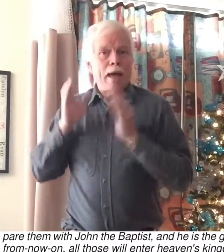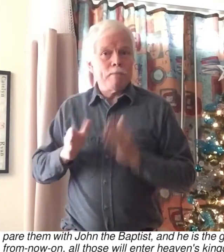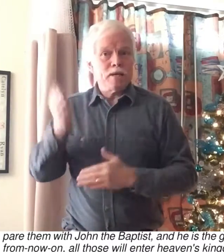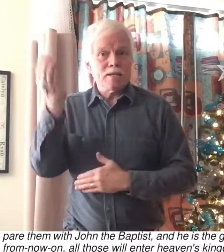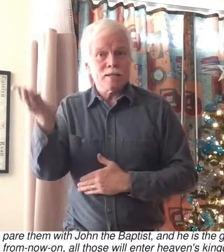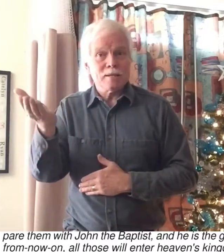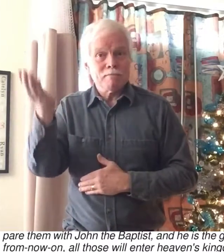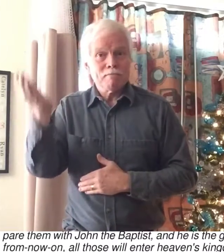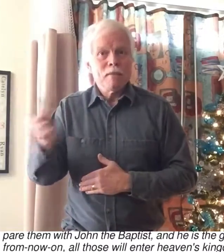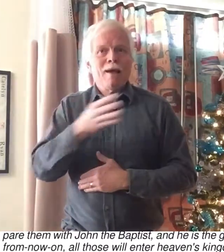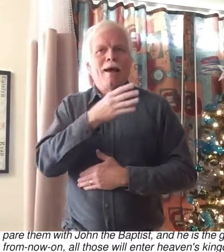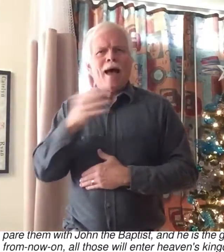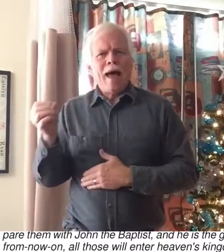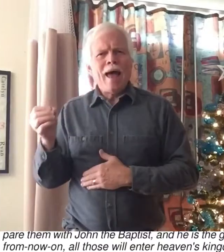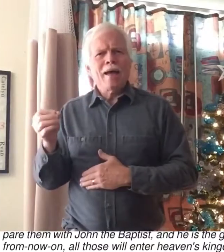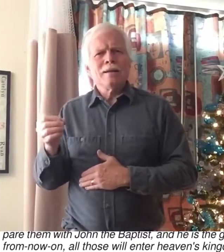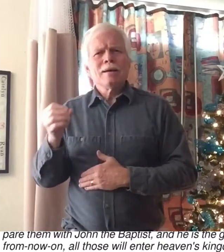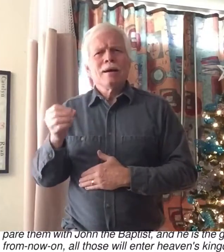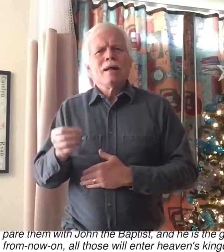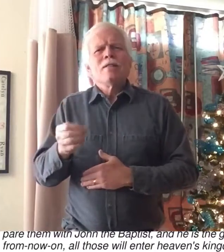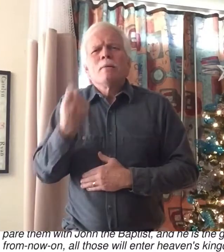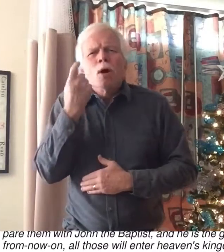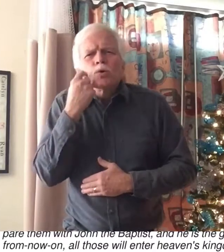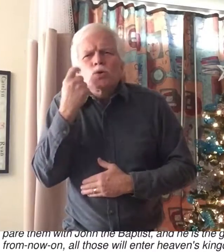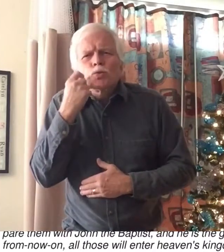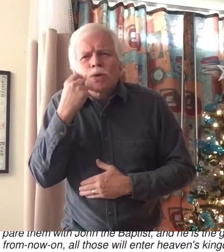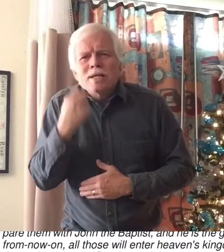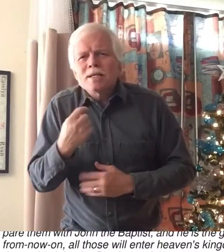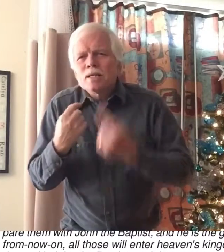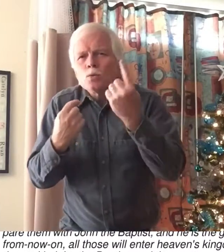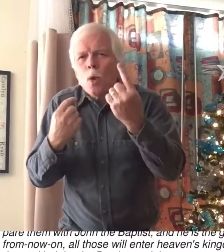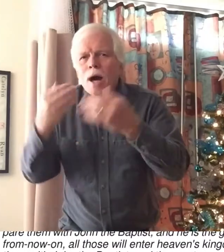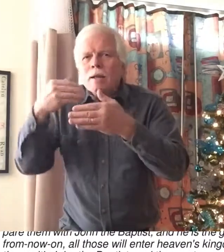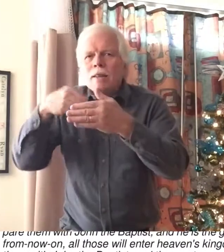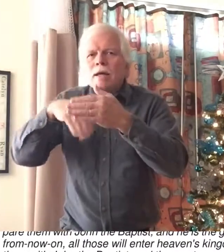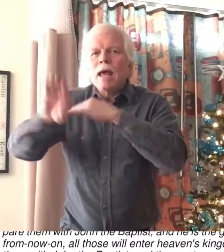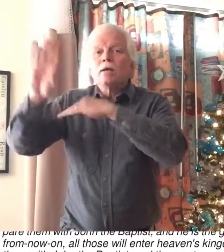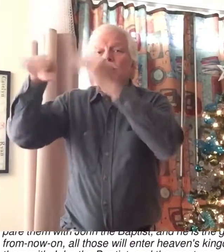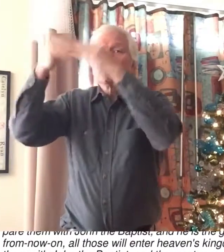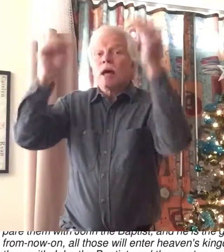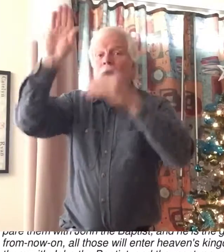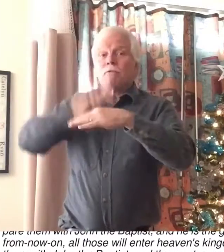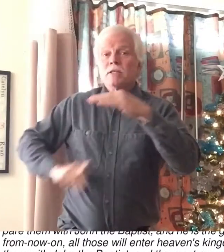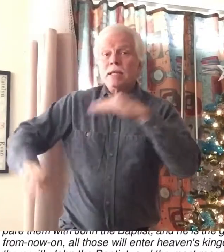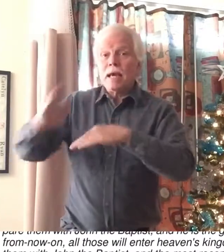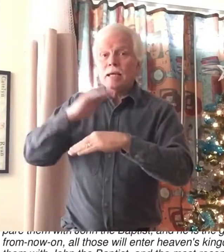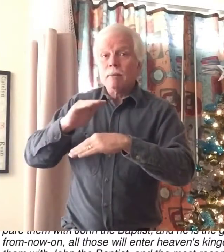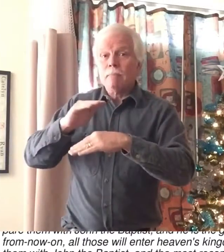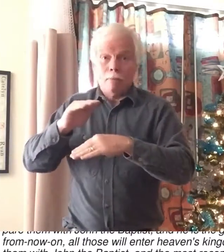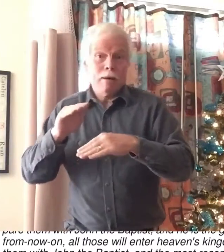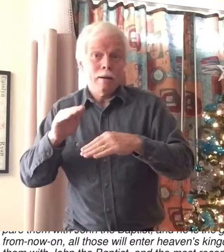all people have been born of women, comparing them with John the